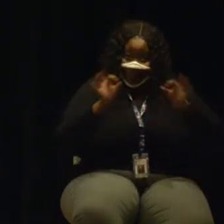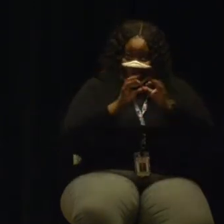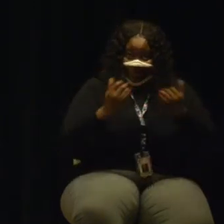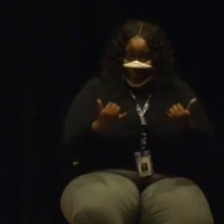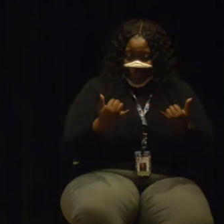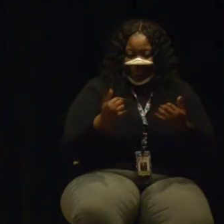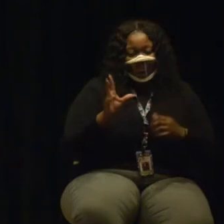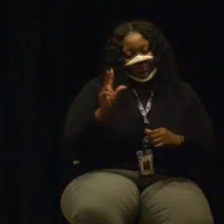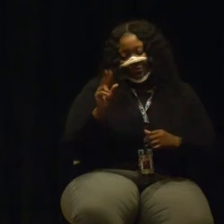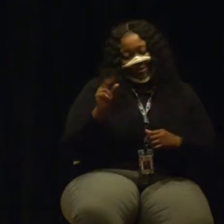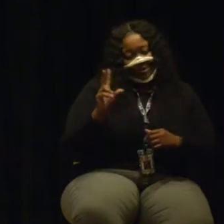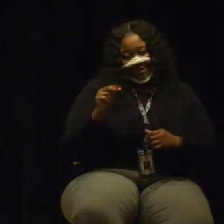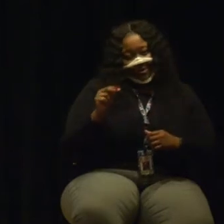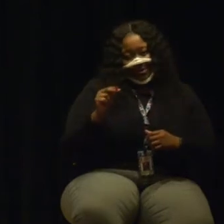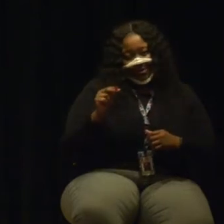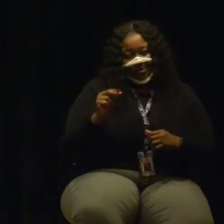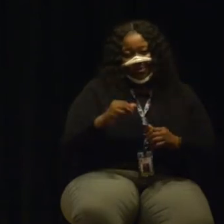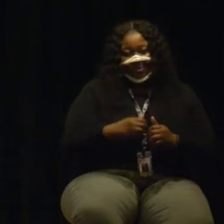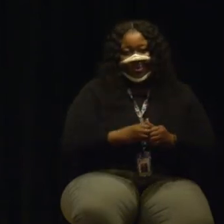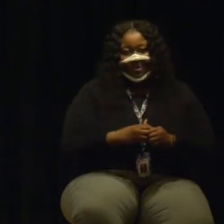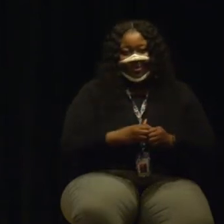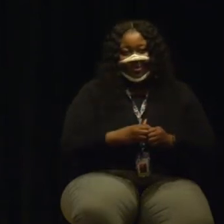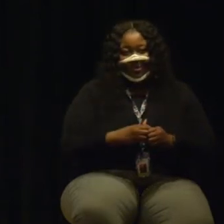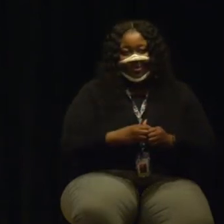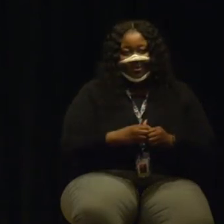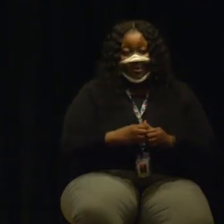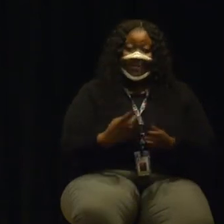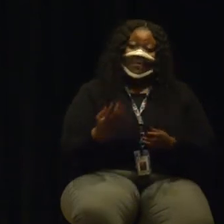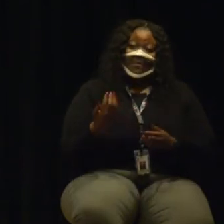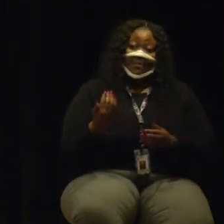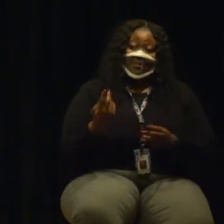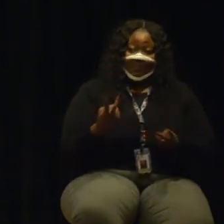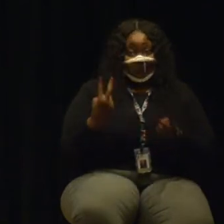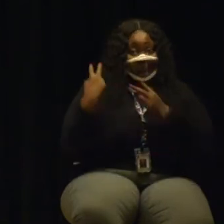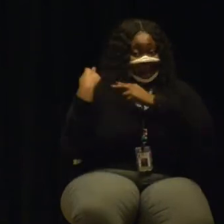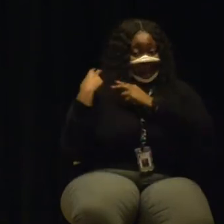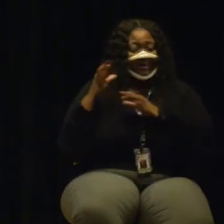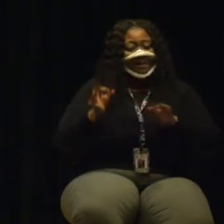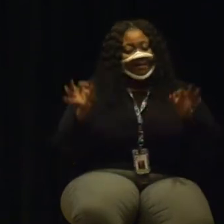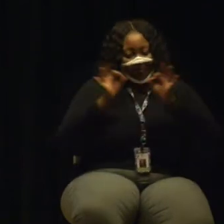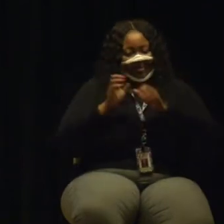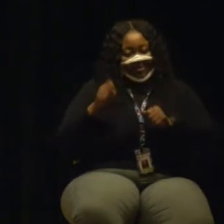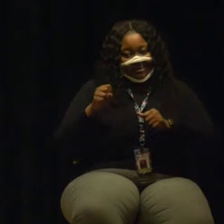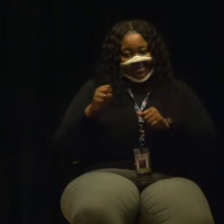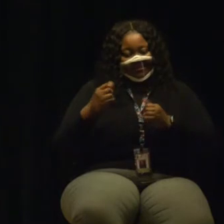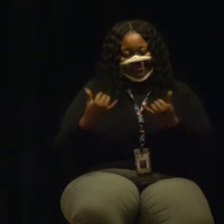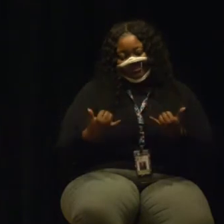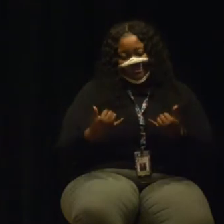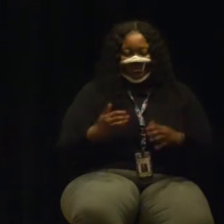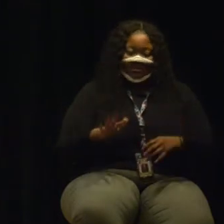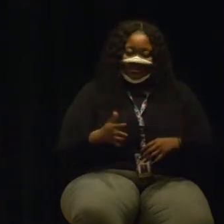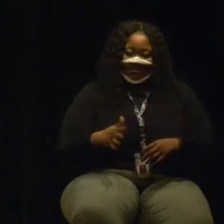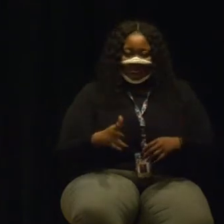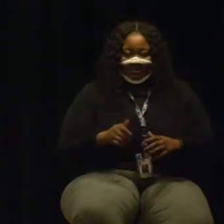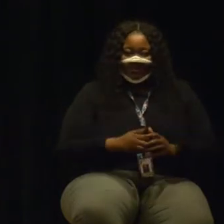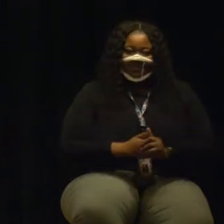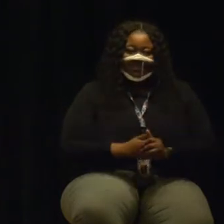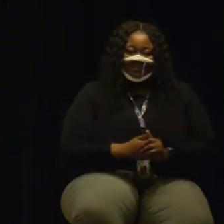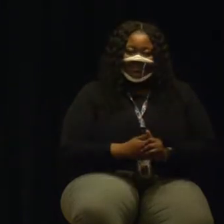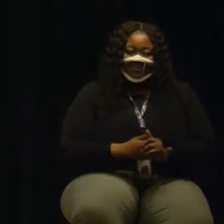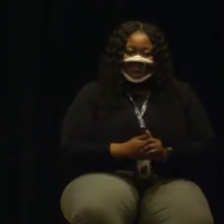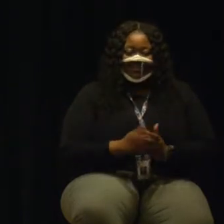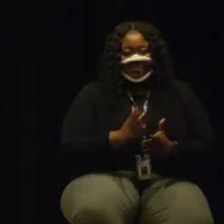then those dynamics became less significant, right? And you know, the average person who